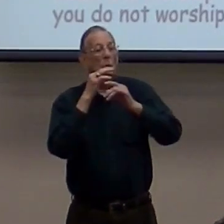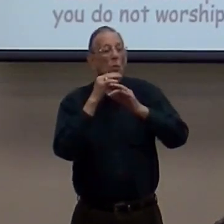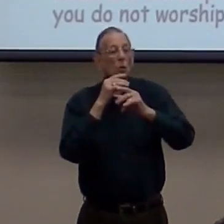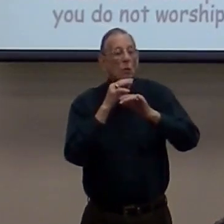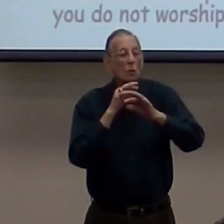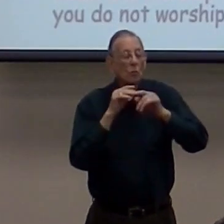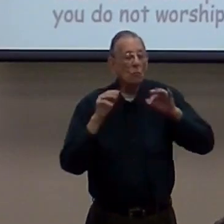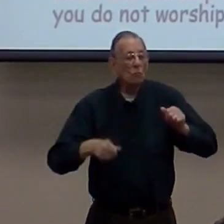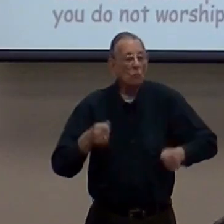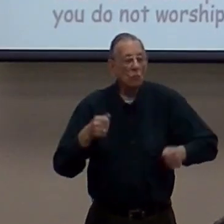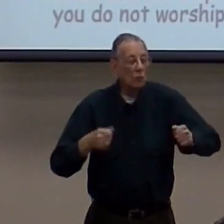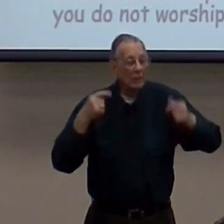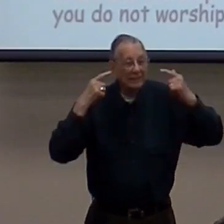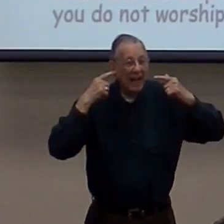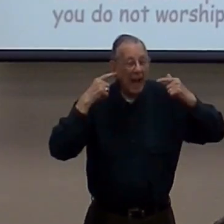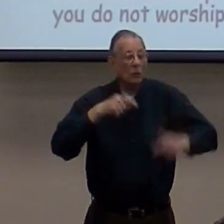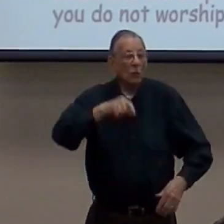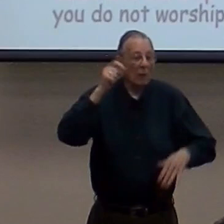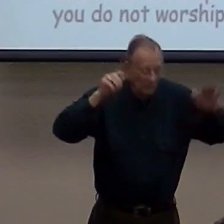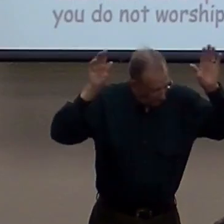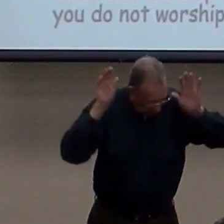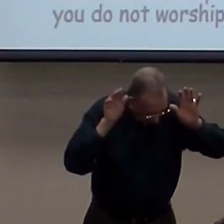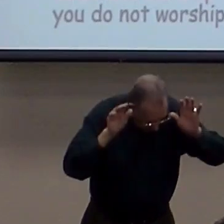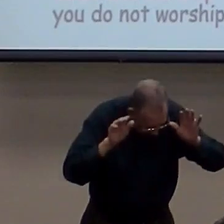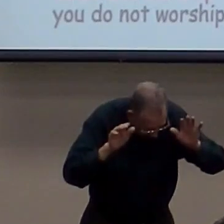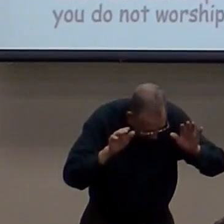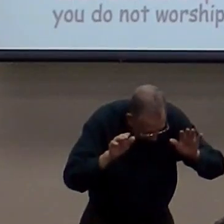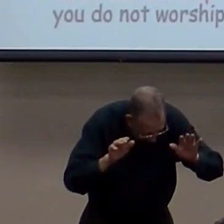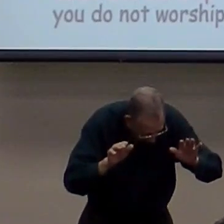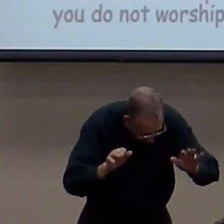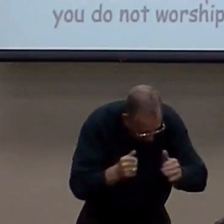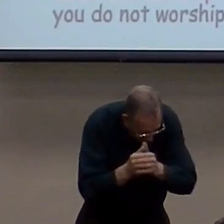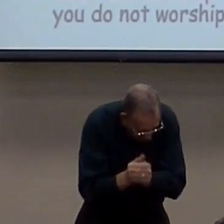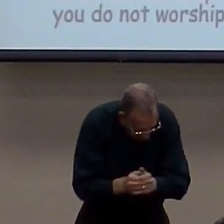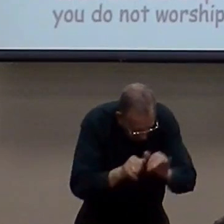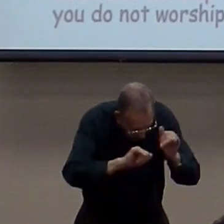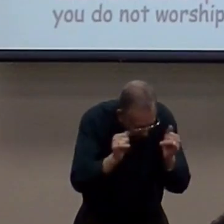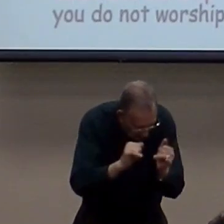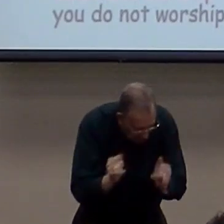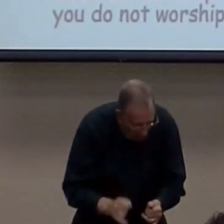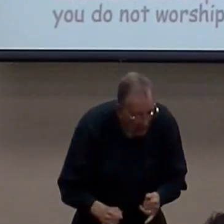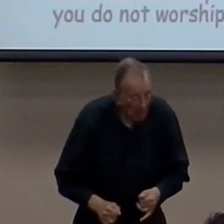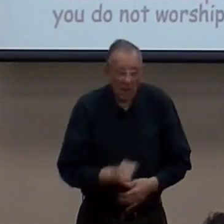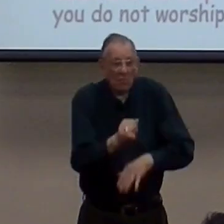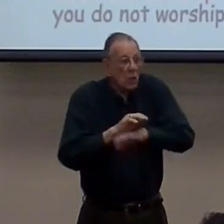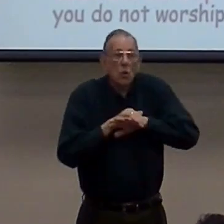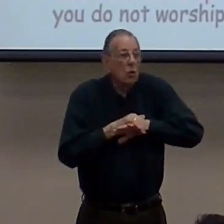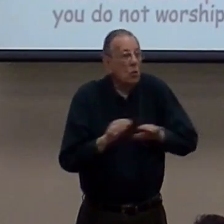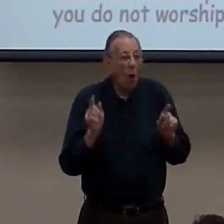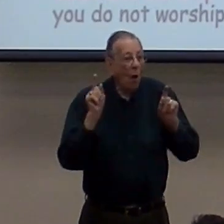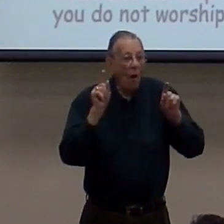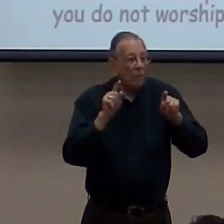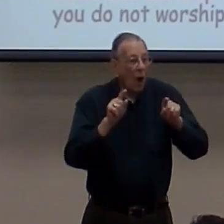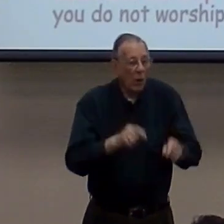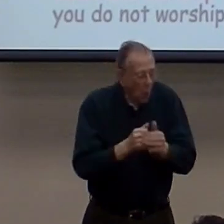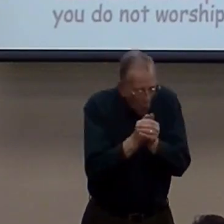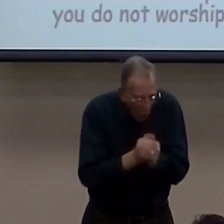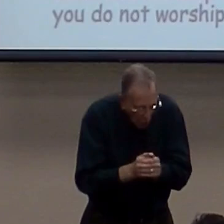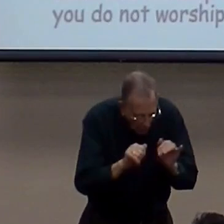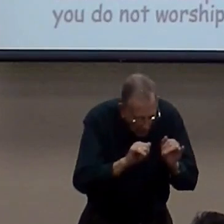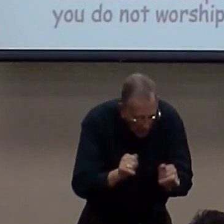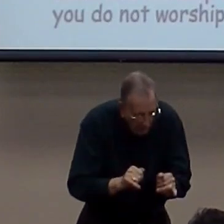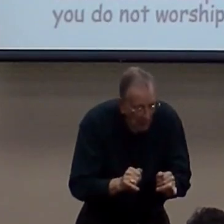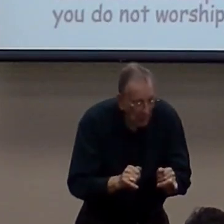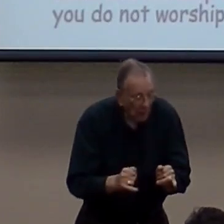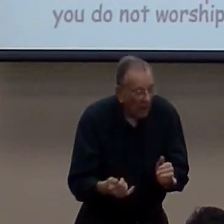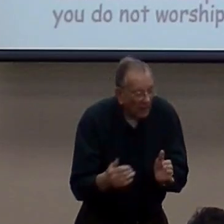sounds, you must fall down and worship the image. And if you don't fall down and worship the image, and